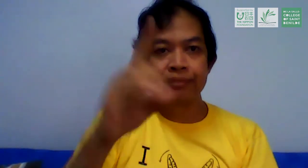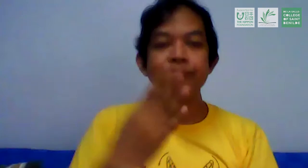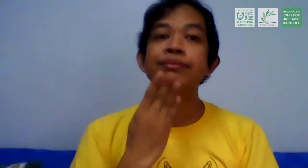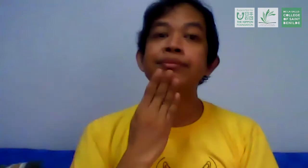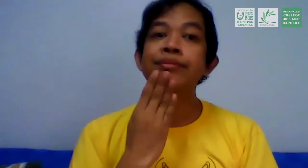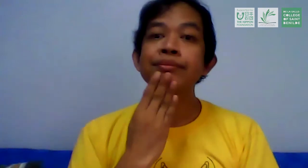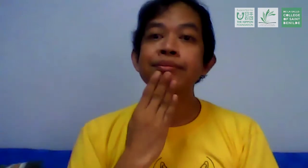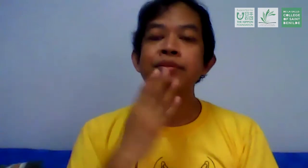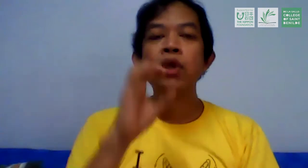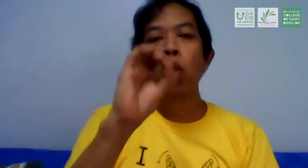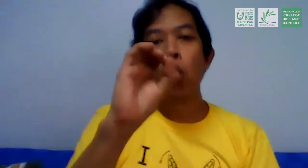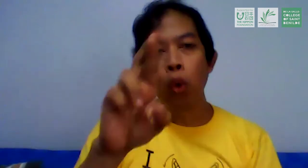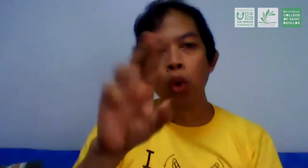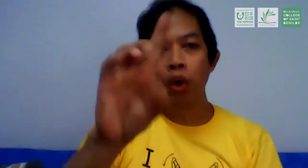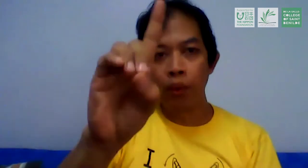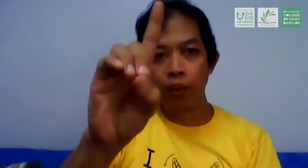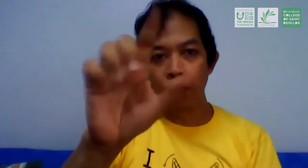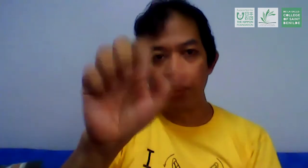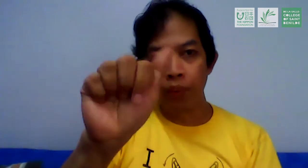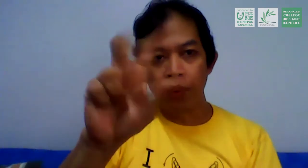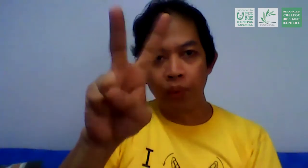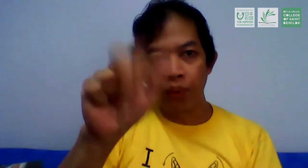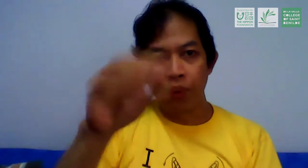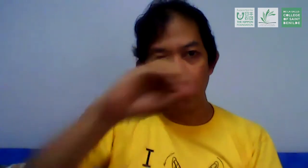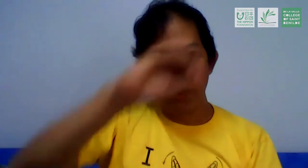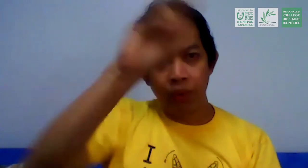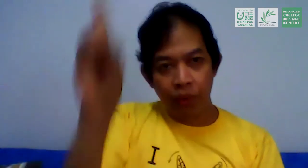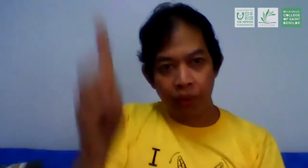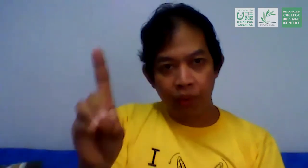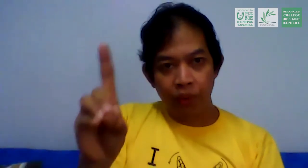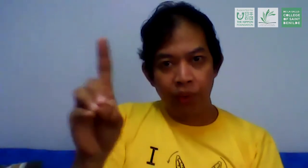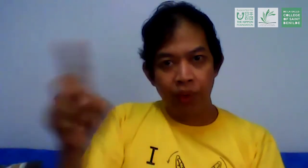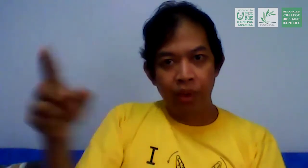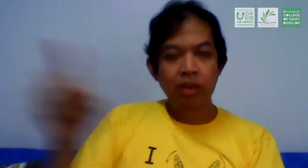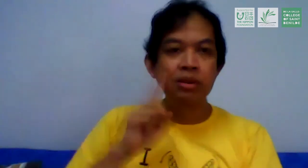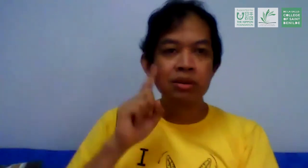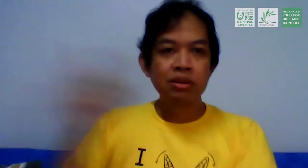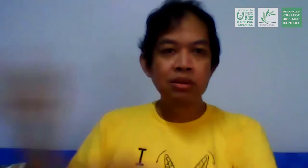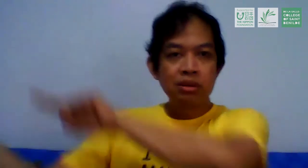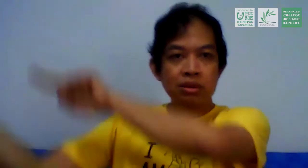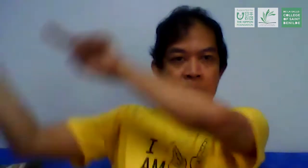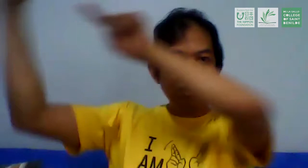area. So in Bacolod, for example,